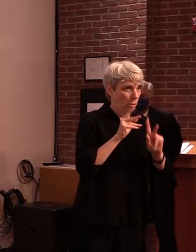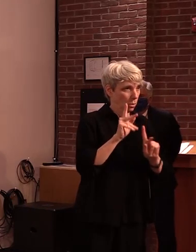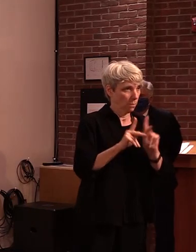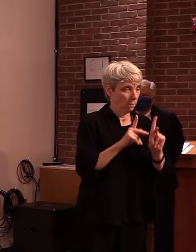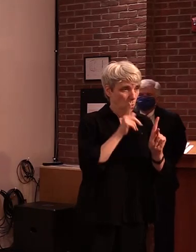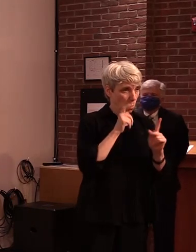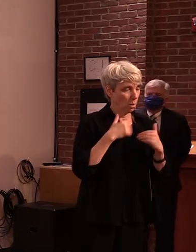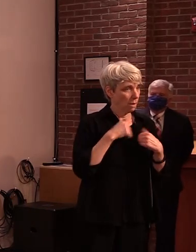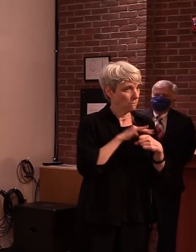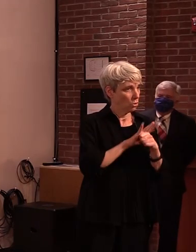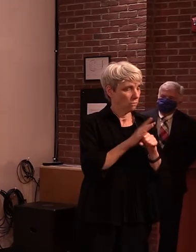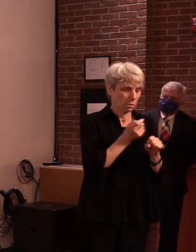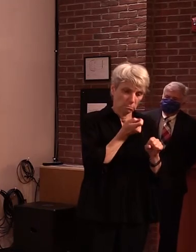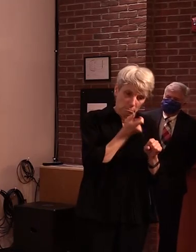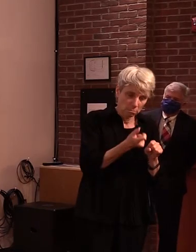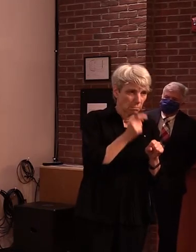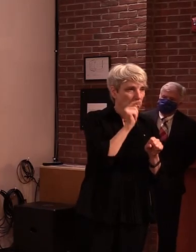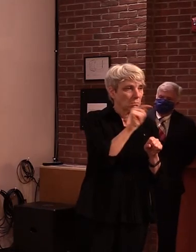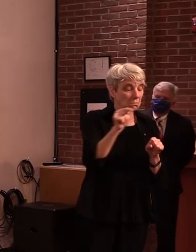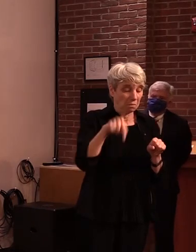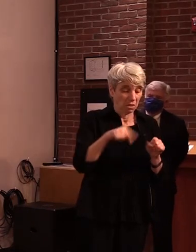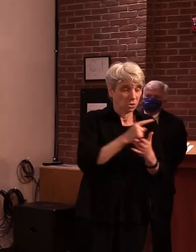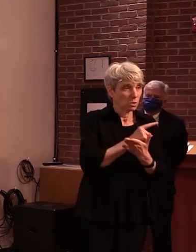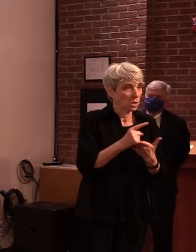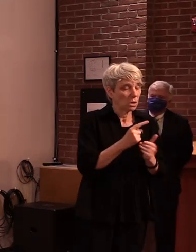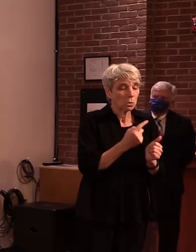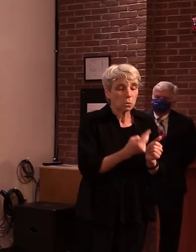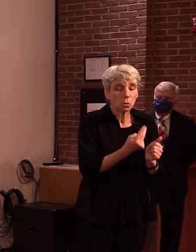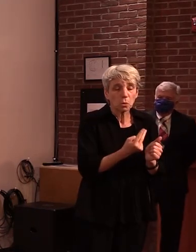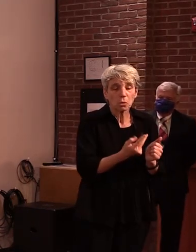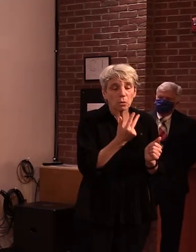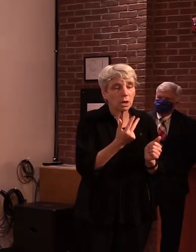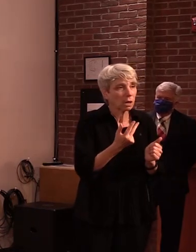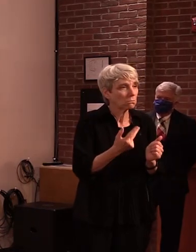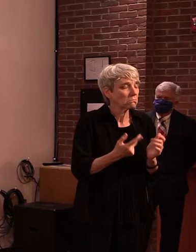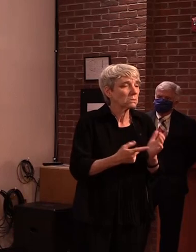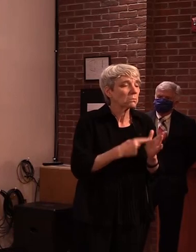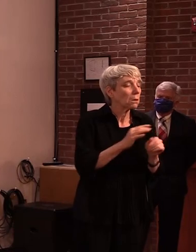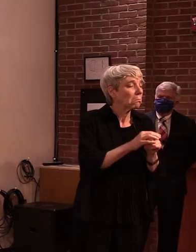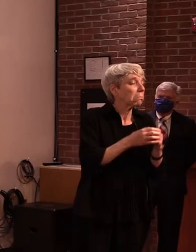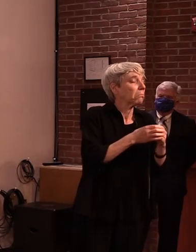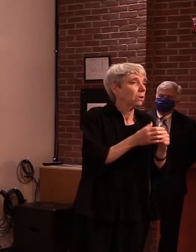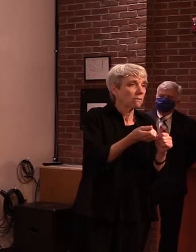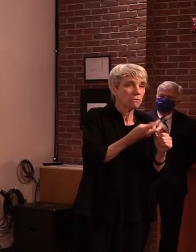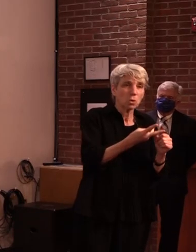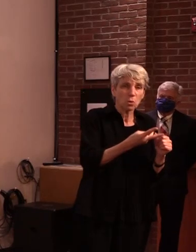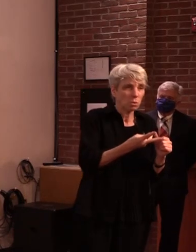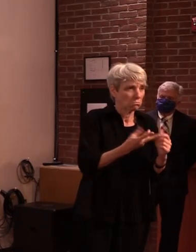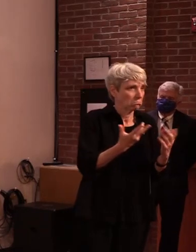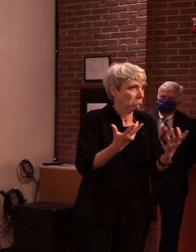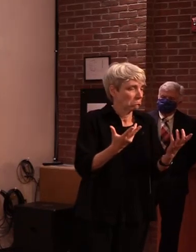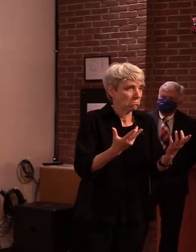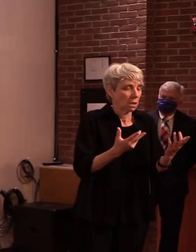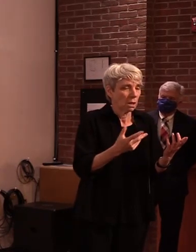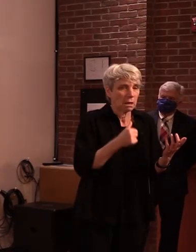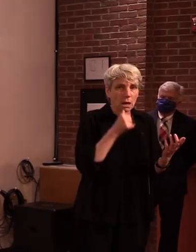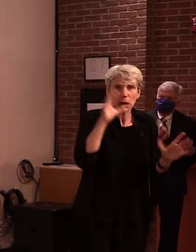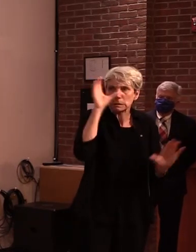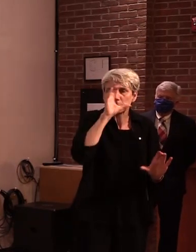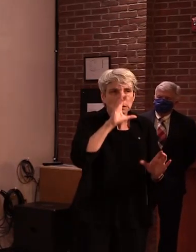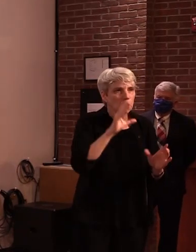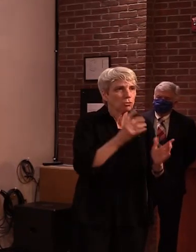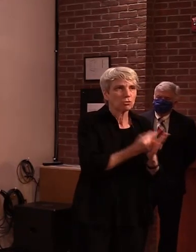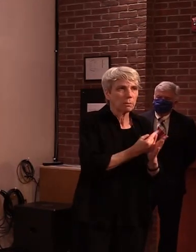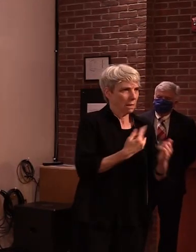COVID patients. You know, we've only had this week, you know, two or three, and sometimes we have an outbreak. And we have two